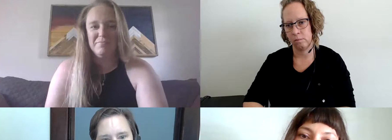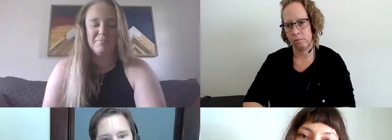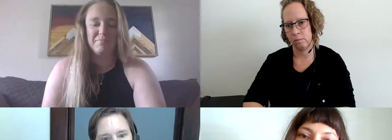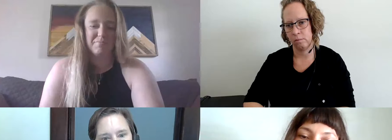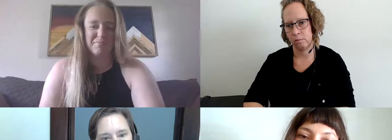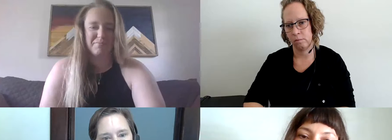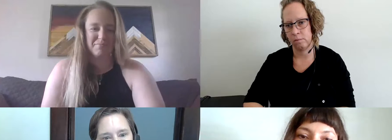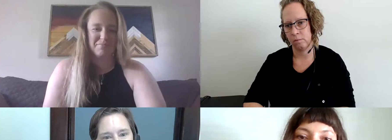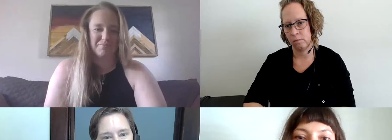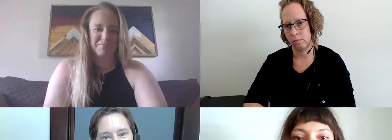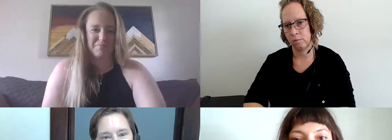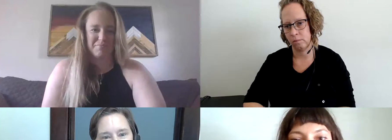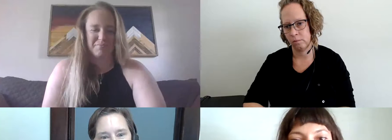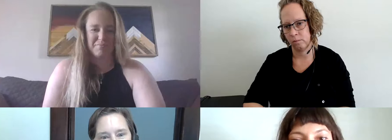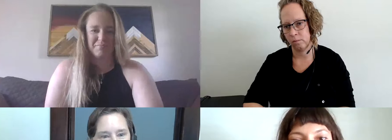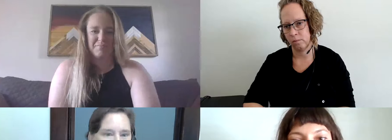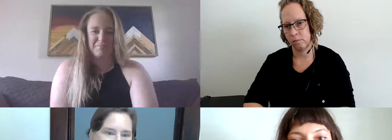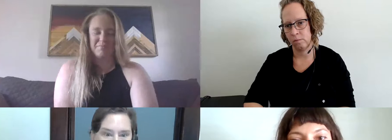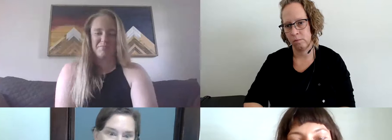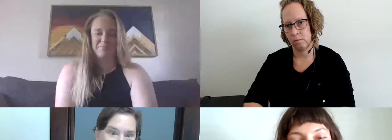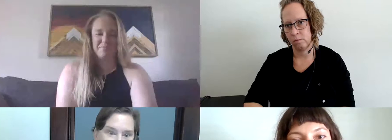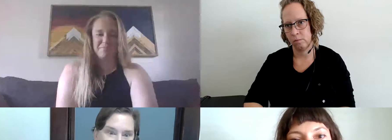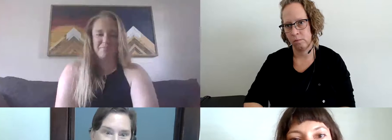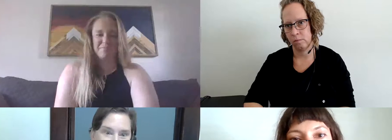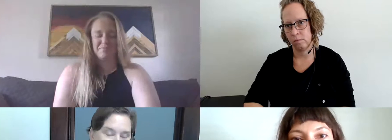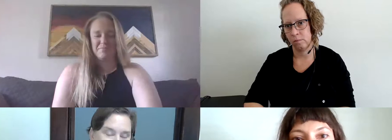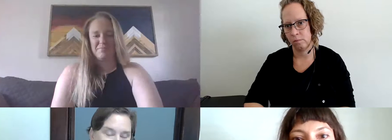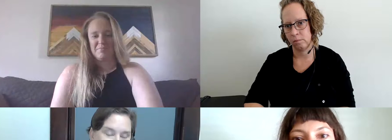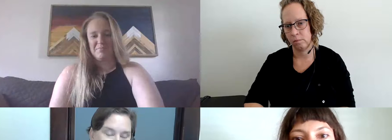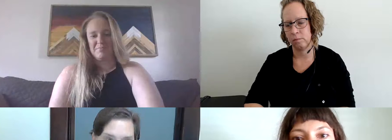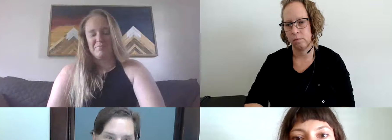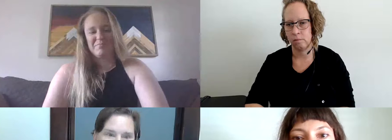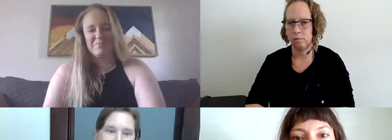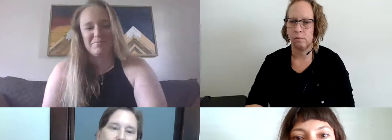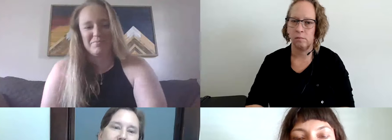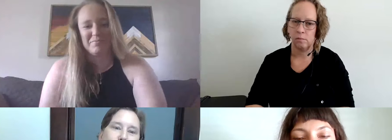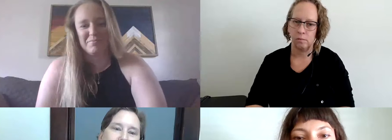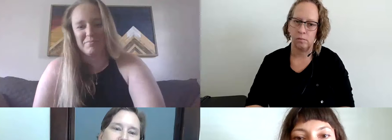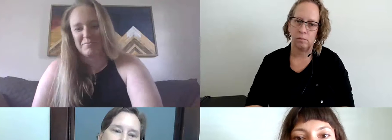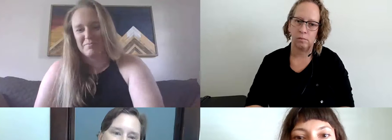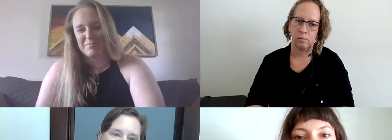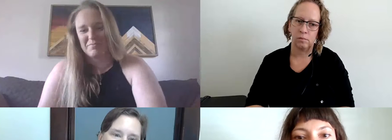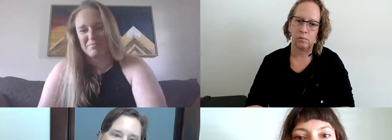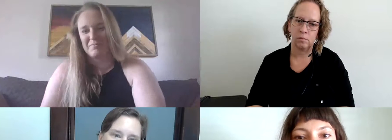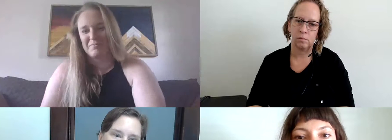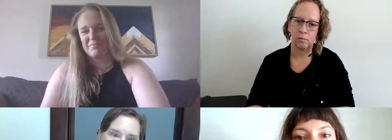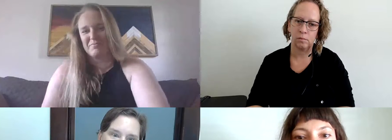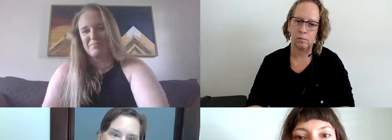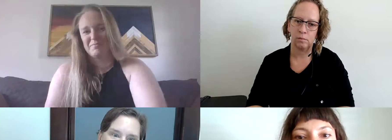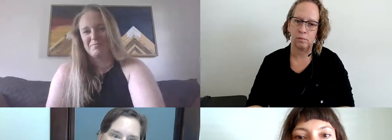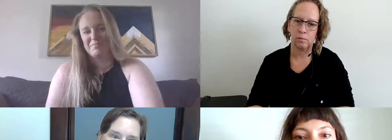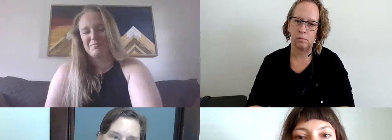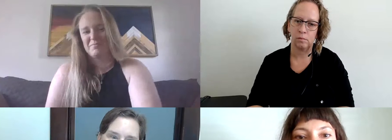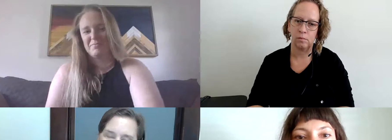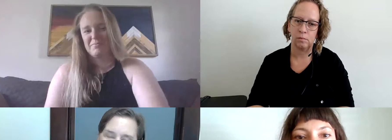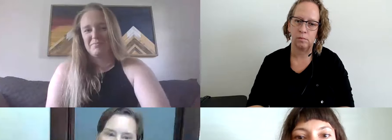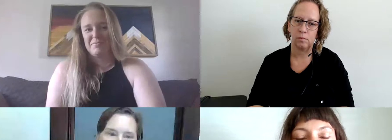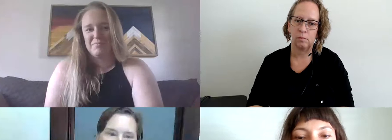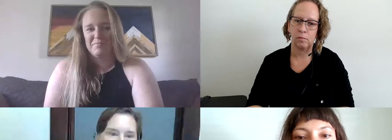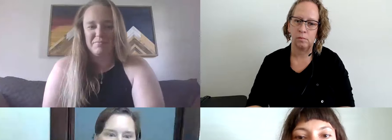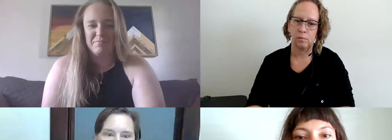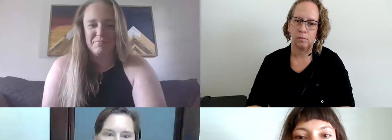me. It's just less nervous having an interpreter there. When I joined Sprint, now known as